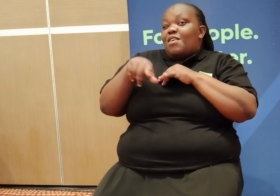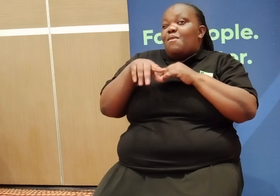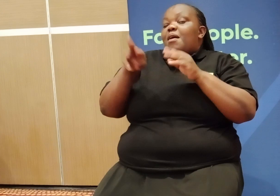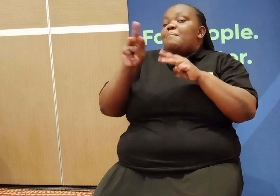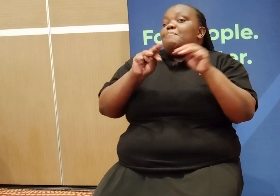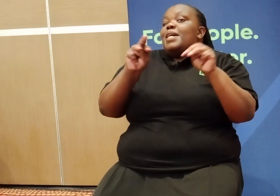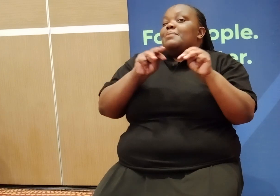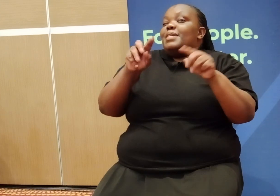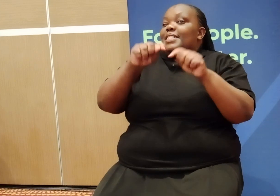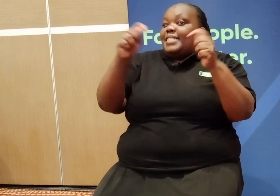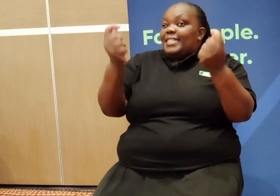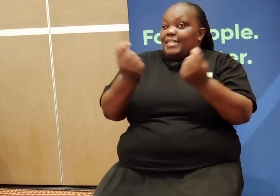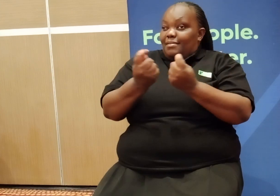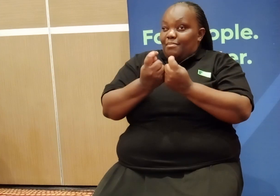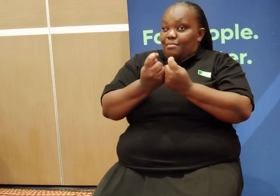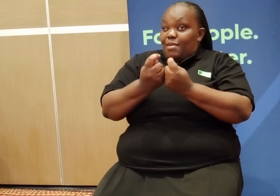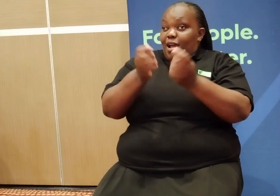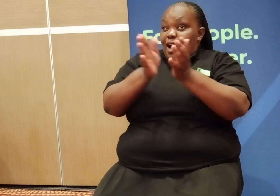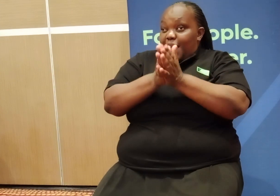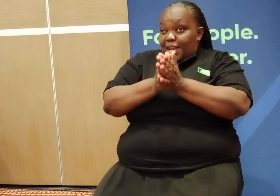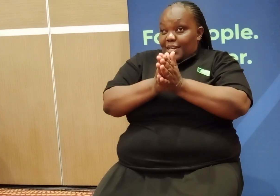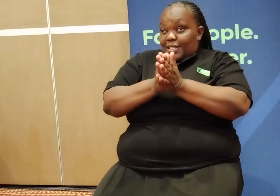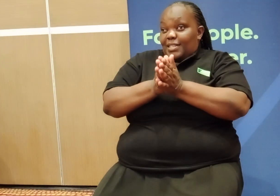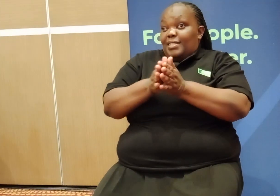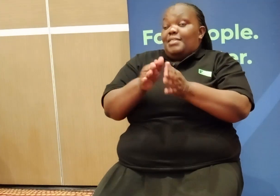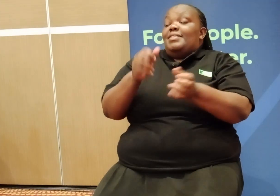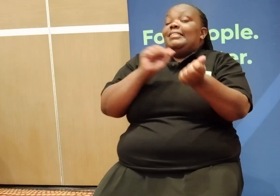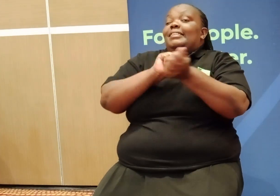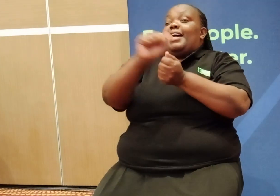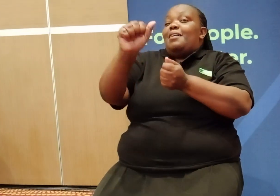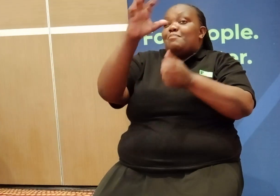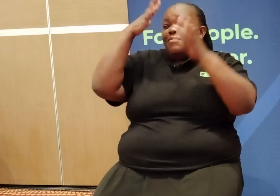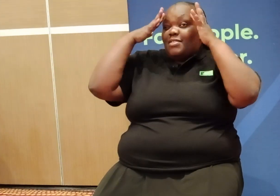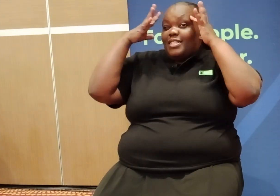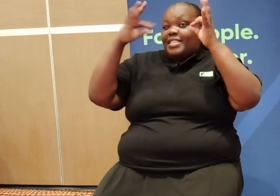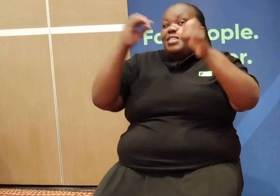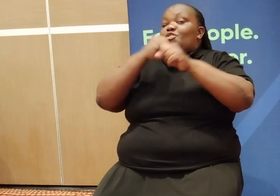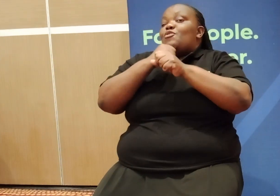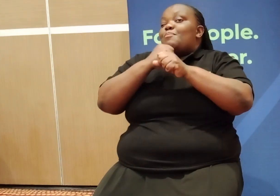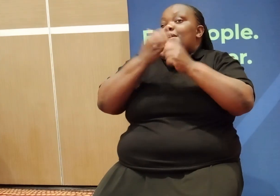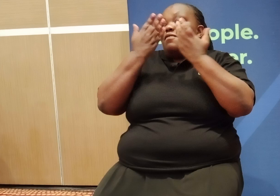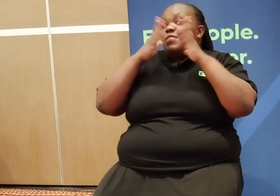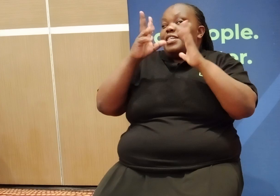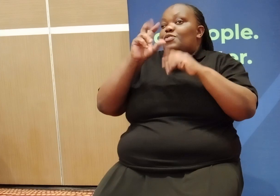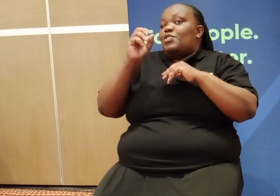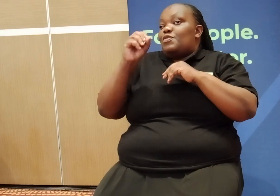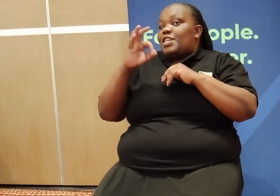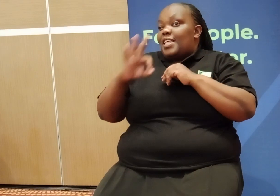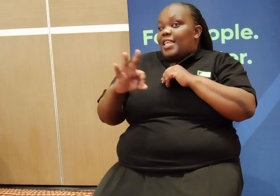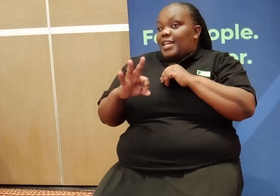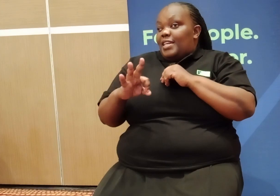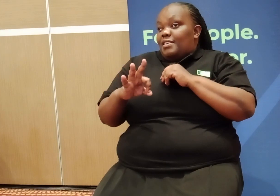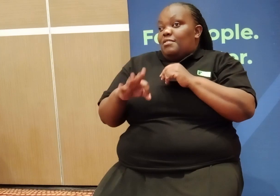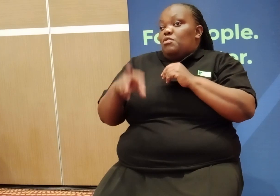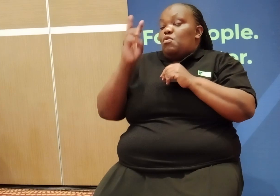management team and the tough decisions we have made in 2023 will